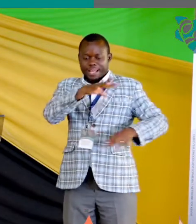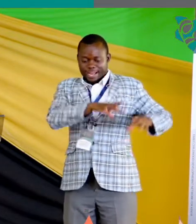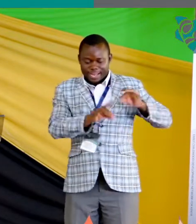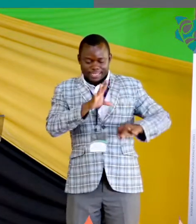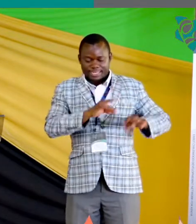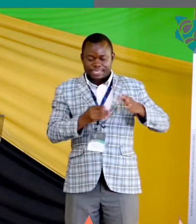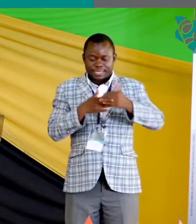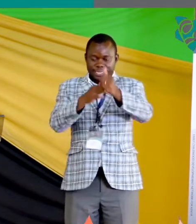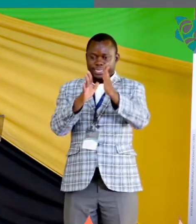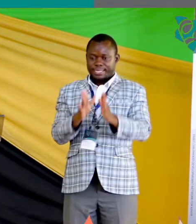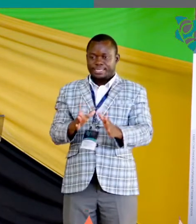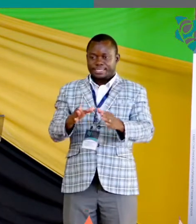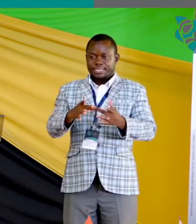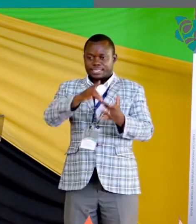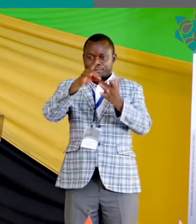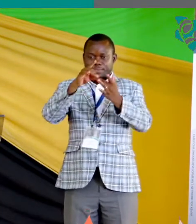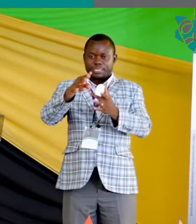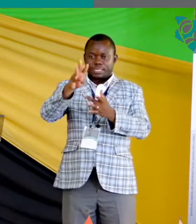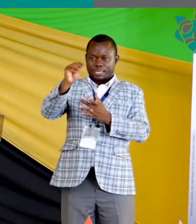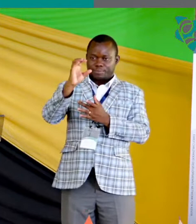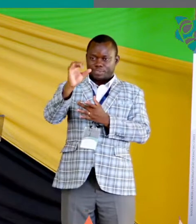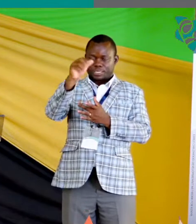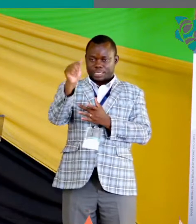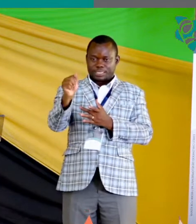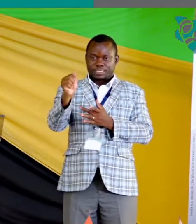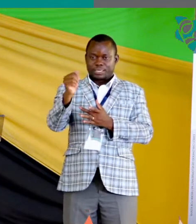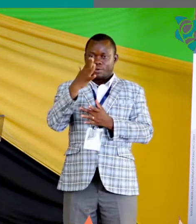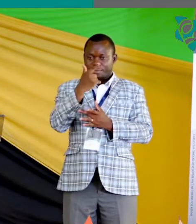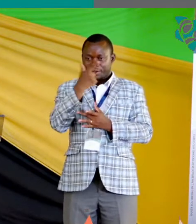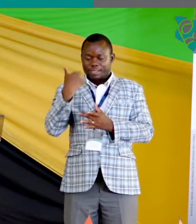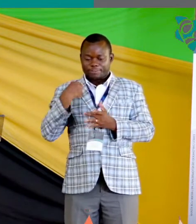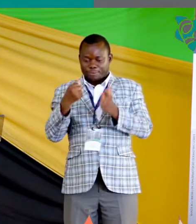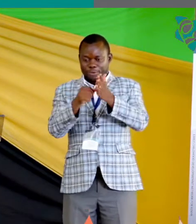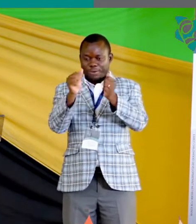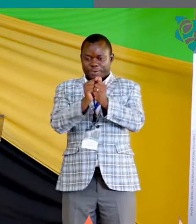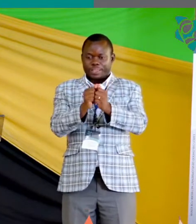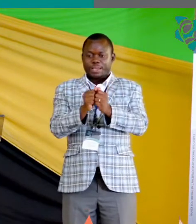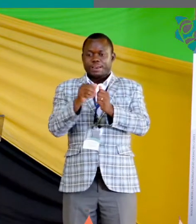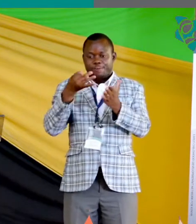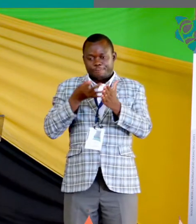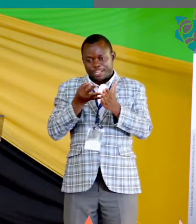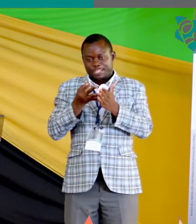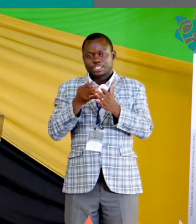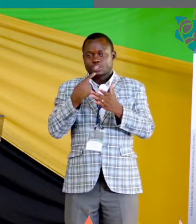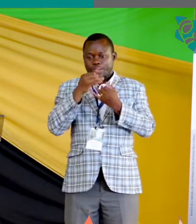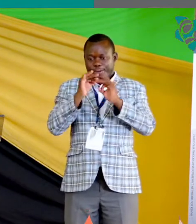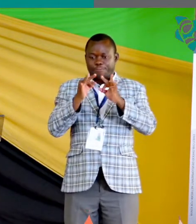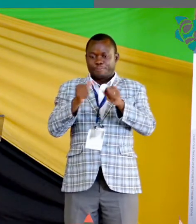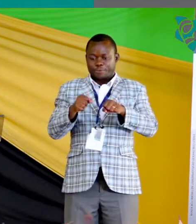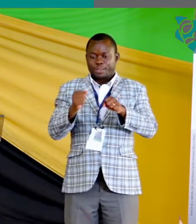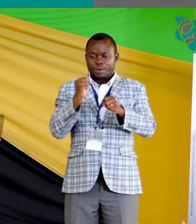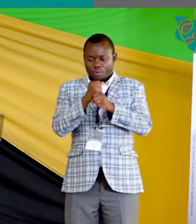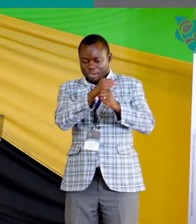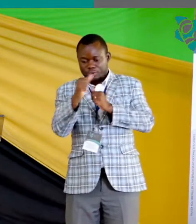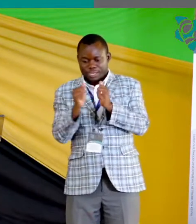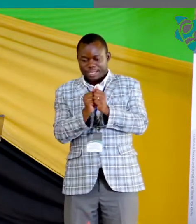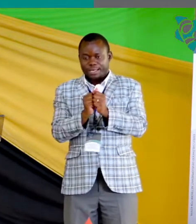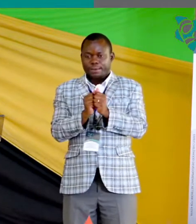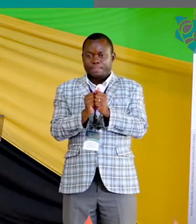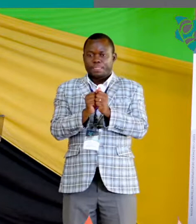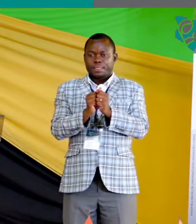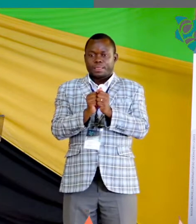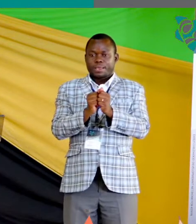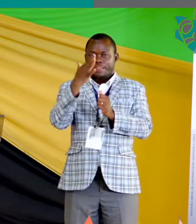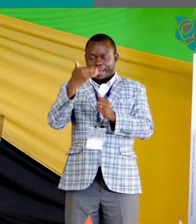MCAs, because we have a challenge on having child-friendly budgets. So we need probably to think of a way engaging them, because these are the people that hold